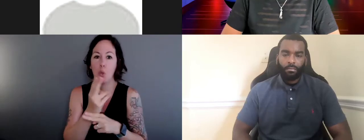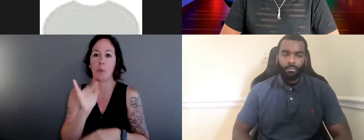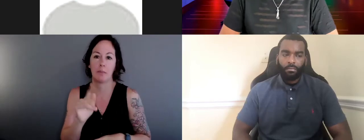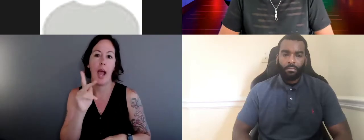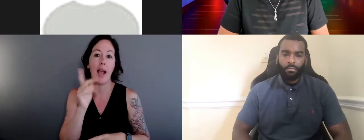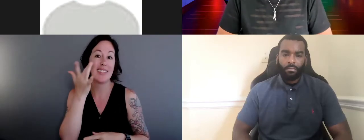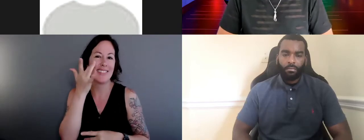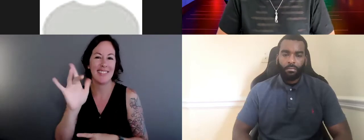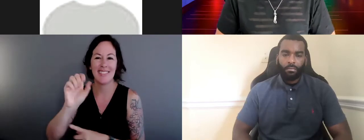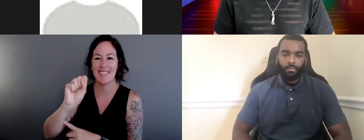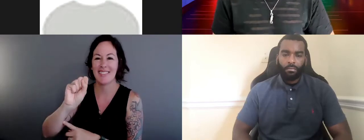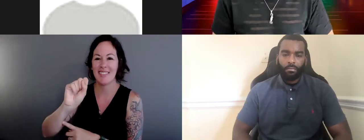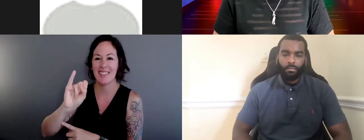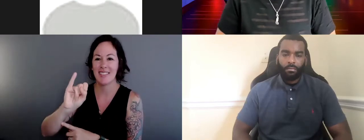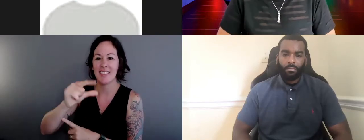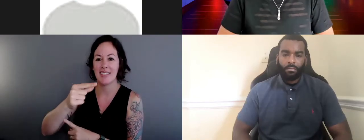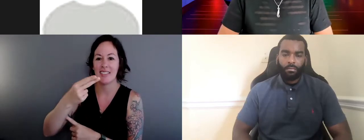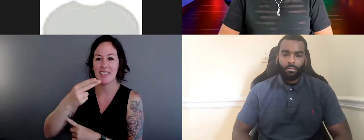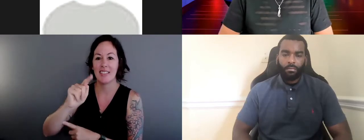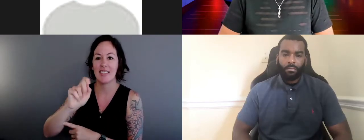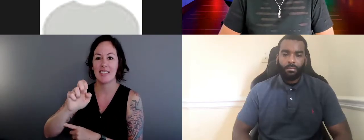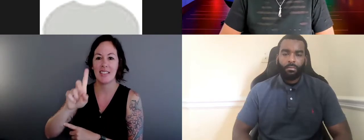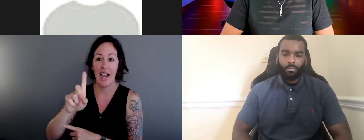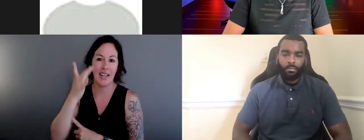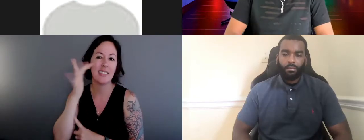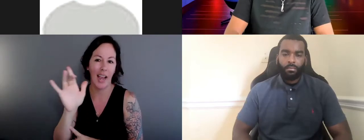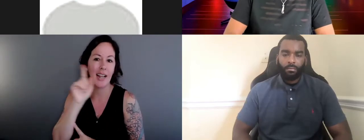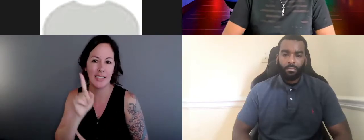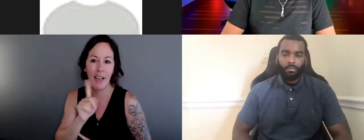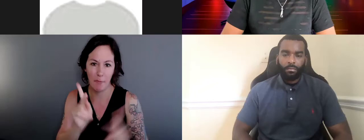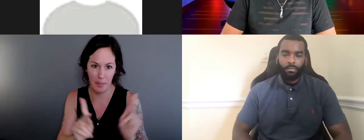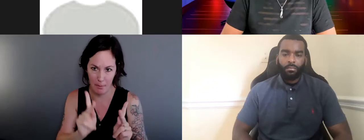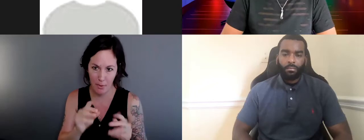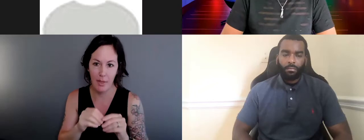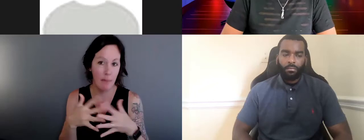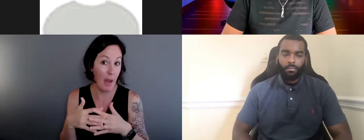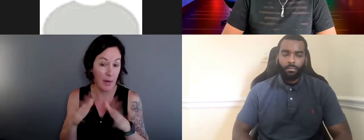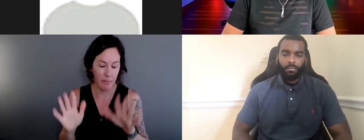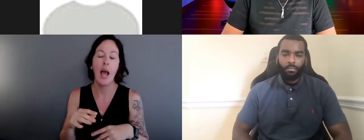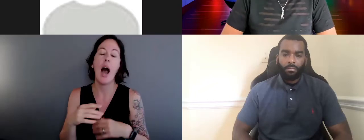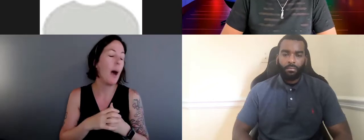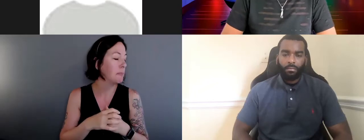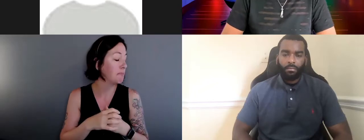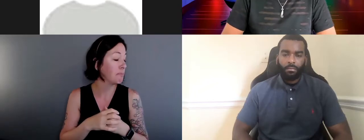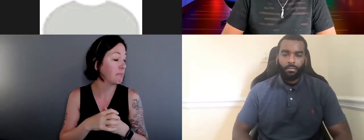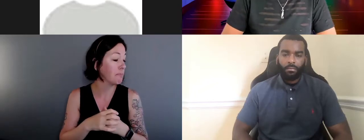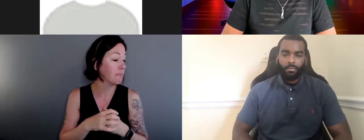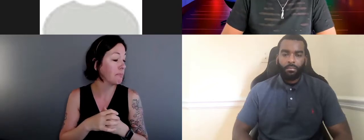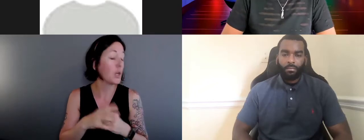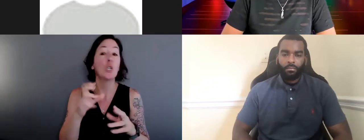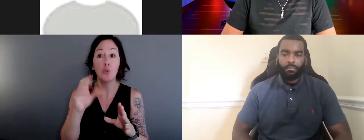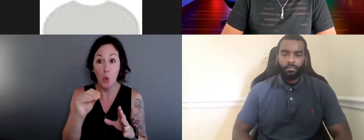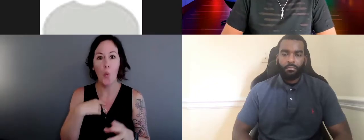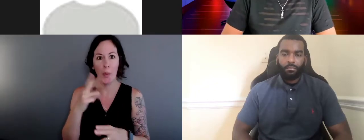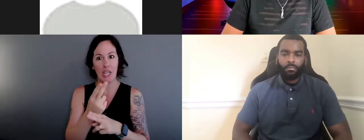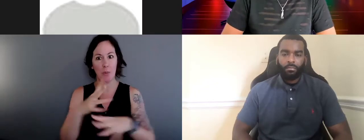now. What I'm talking about is visual American Sign Language, which sighted people use, sighted deaf people in America.